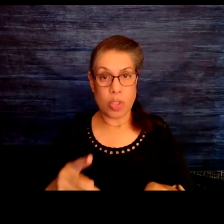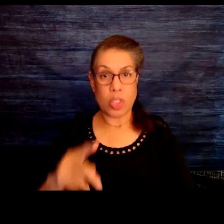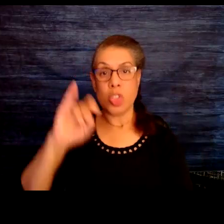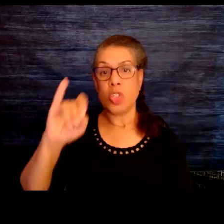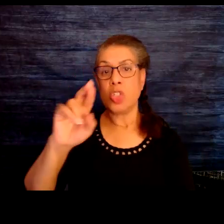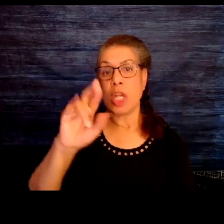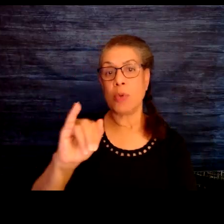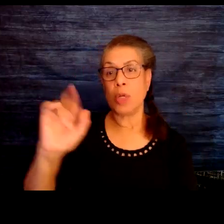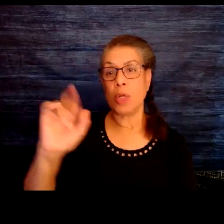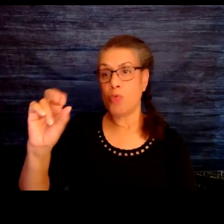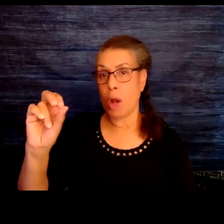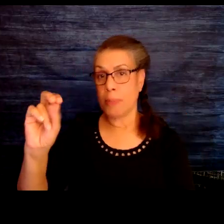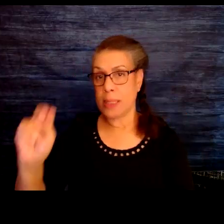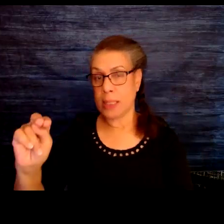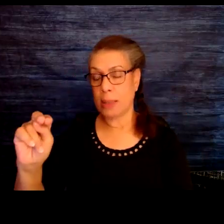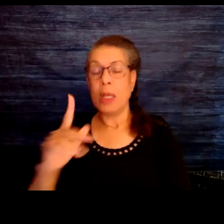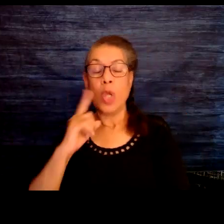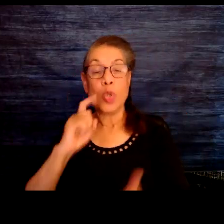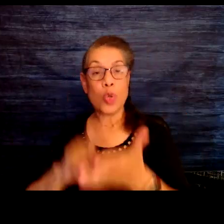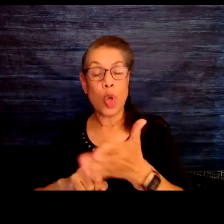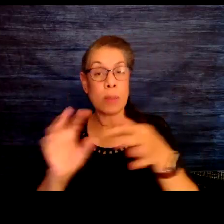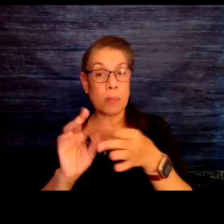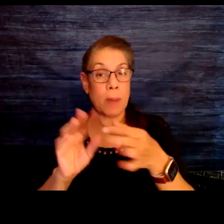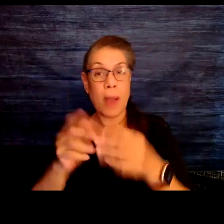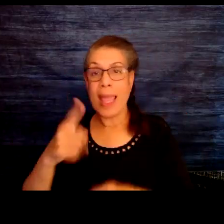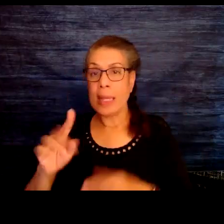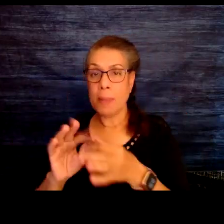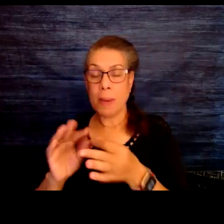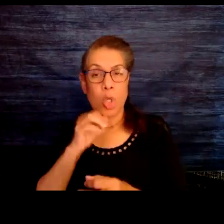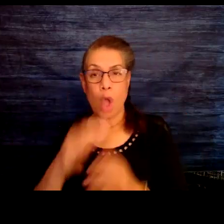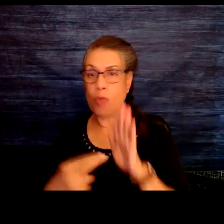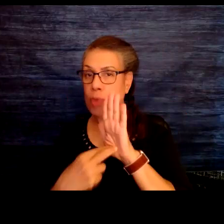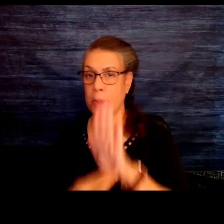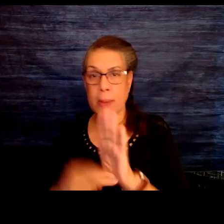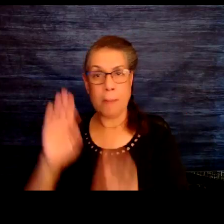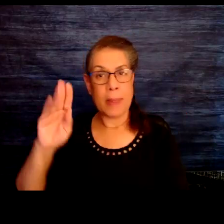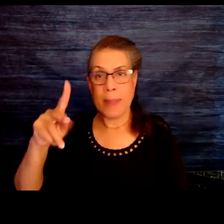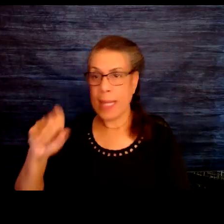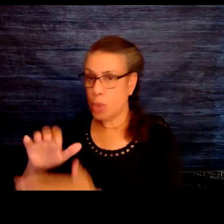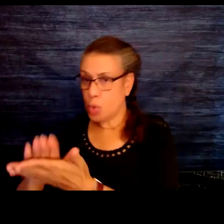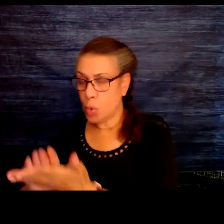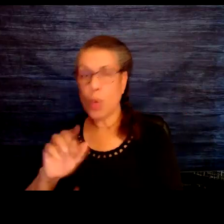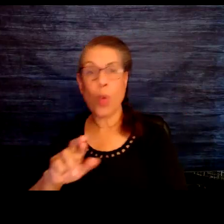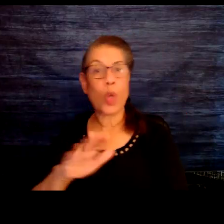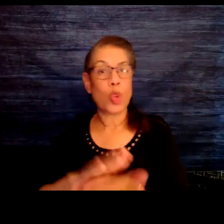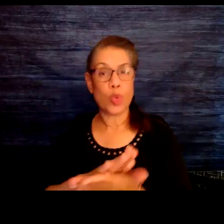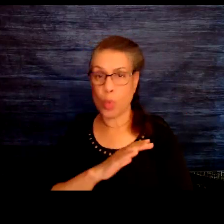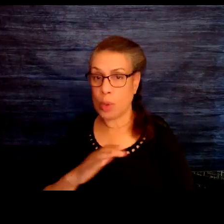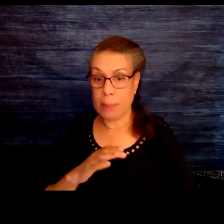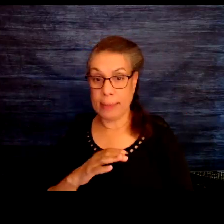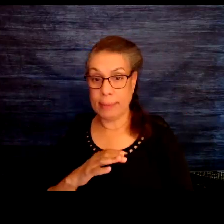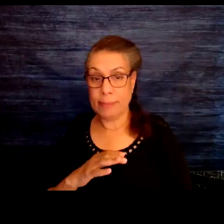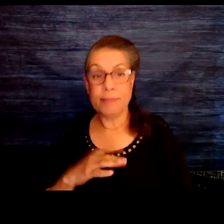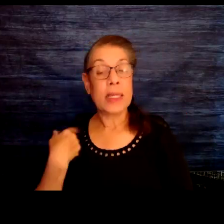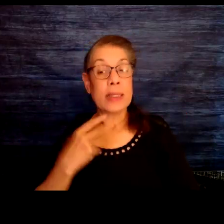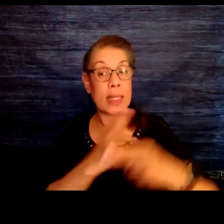staff. Please note, the comments of any public speaker do not represent the Boston Public Schools or the Boston School Committee. Please